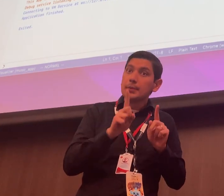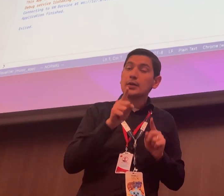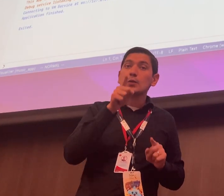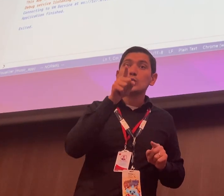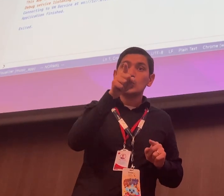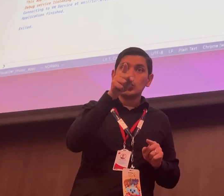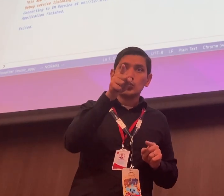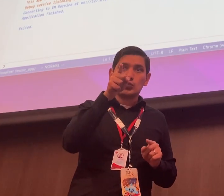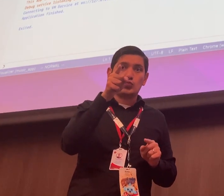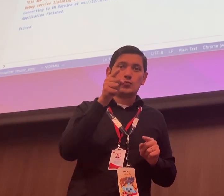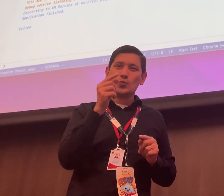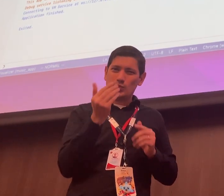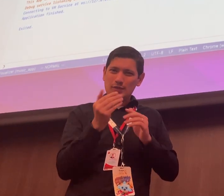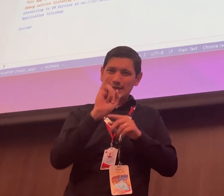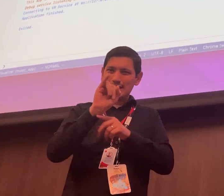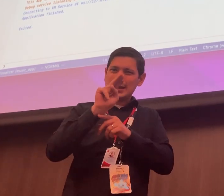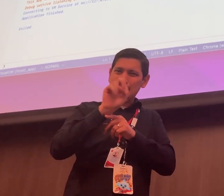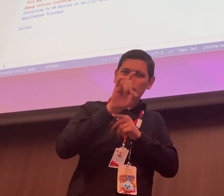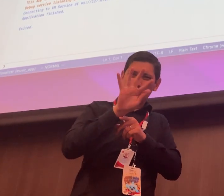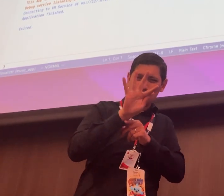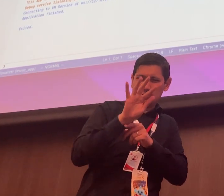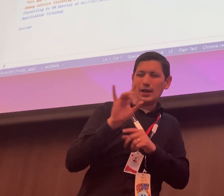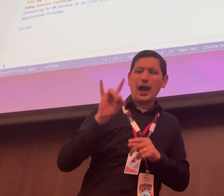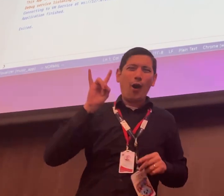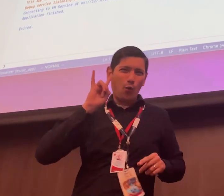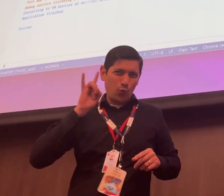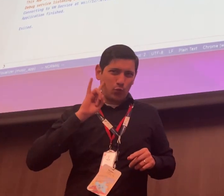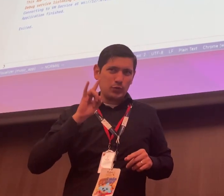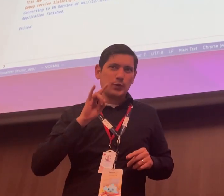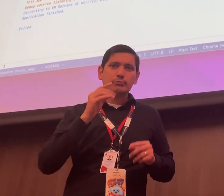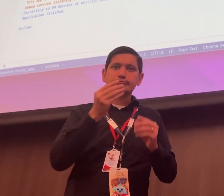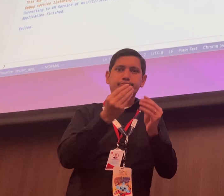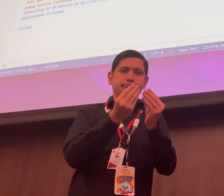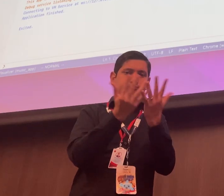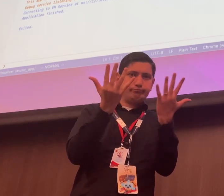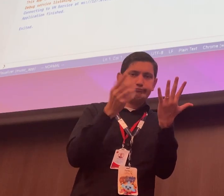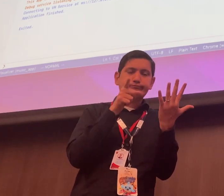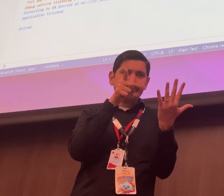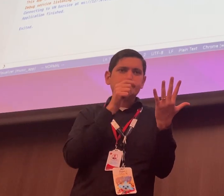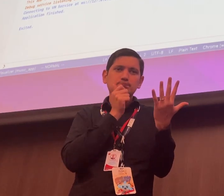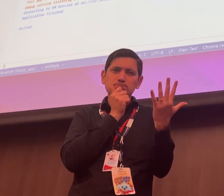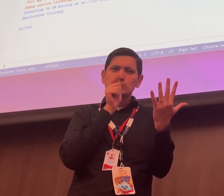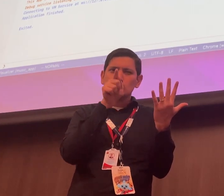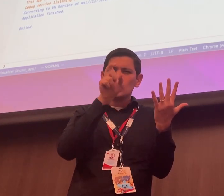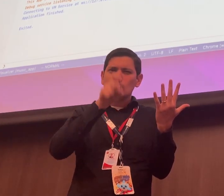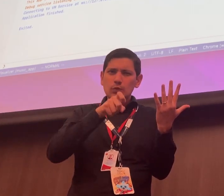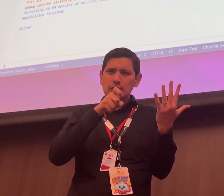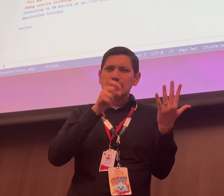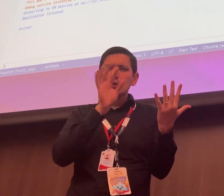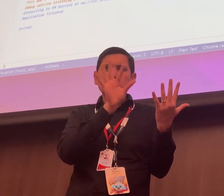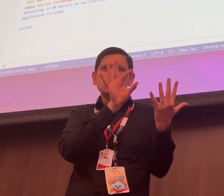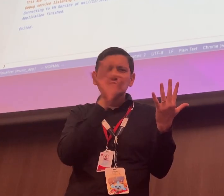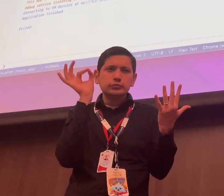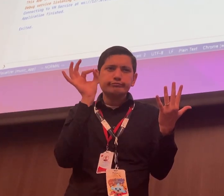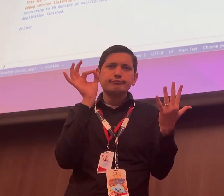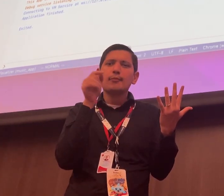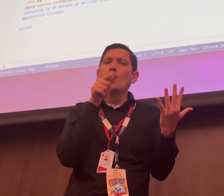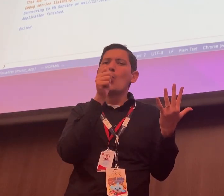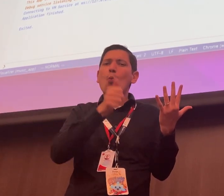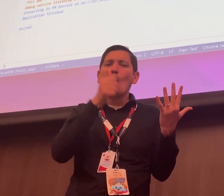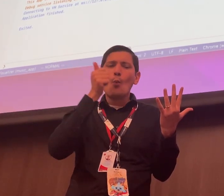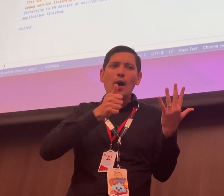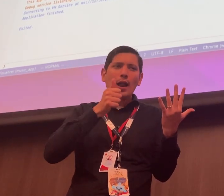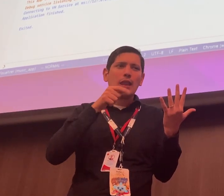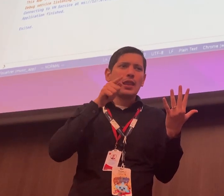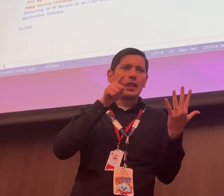I think with the new text input, for example, and the accessibility stuff, you should be able to use tools like VoiceOver